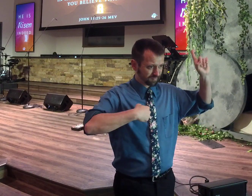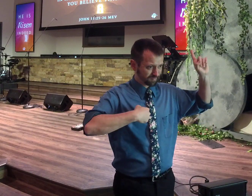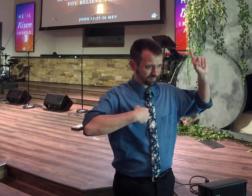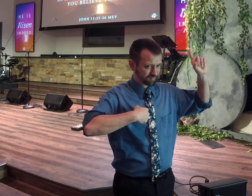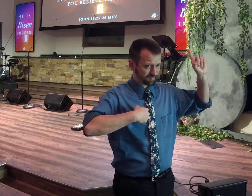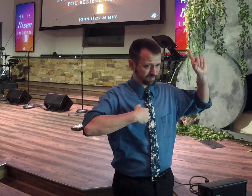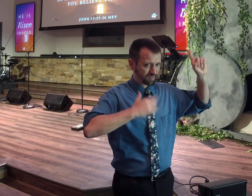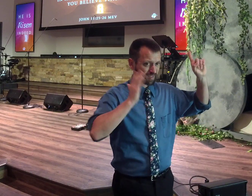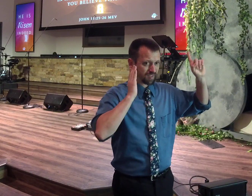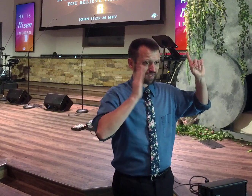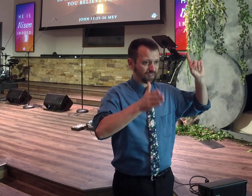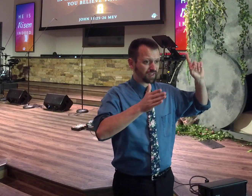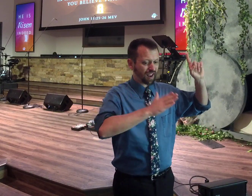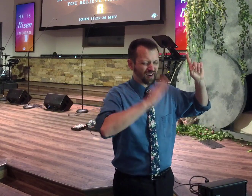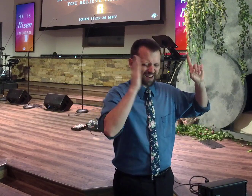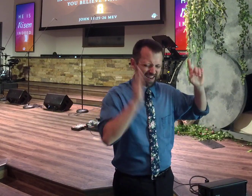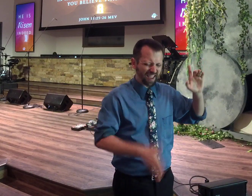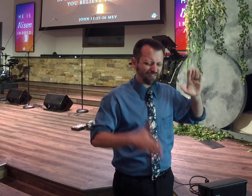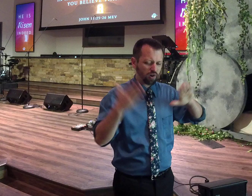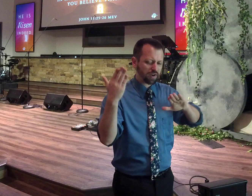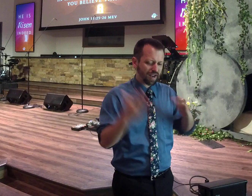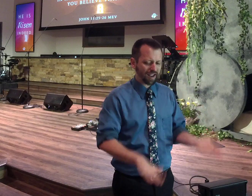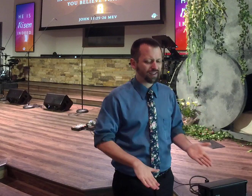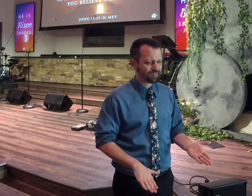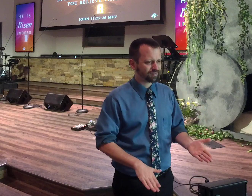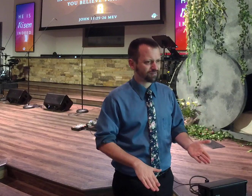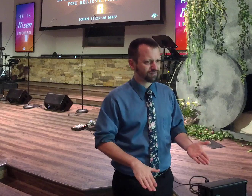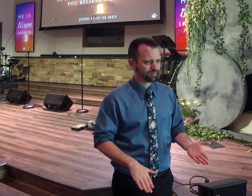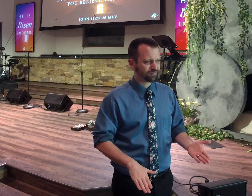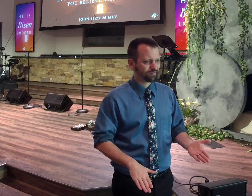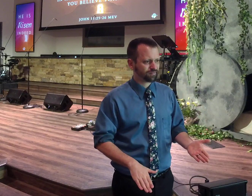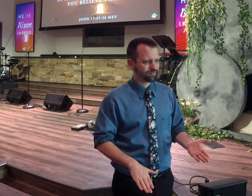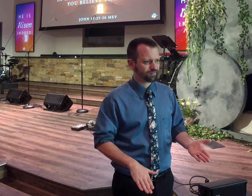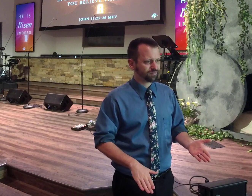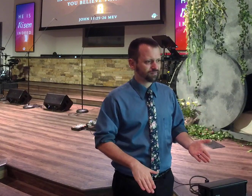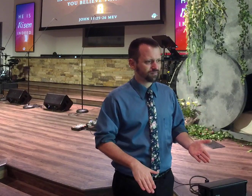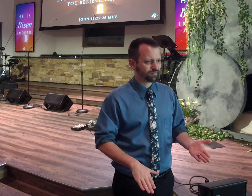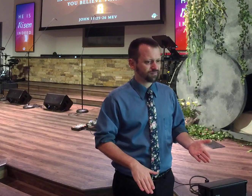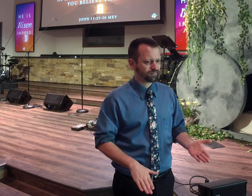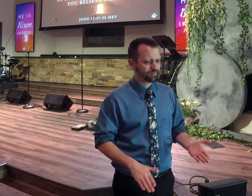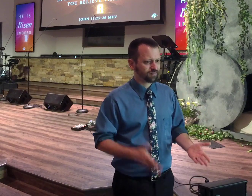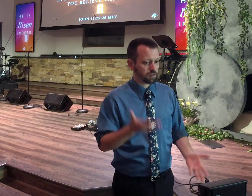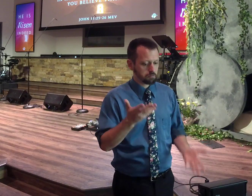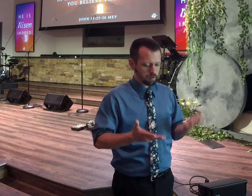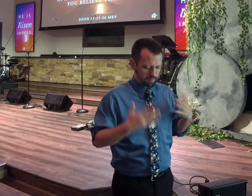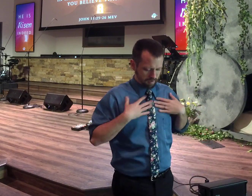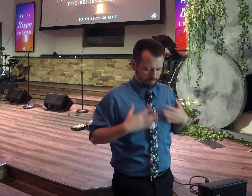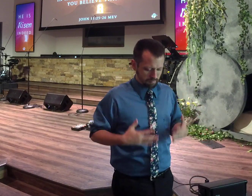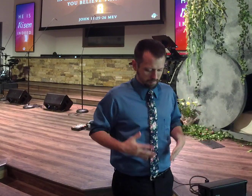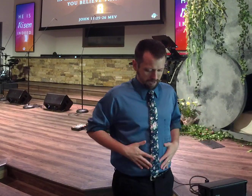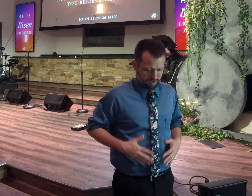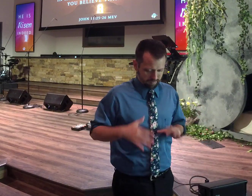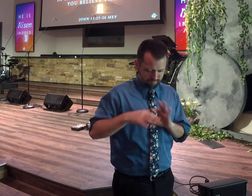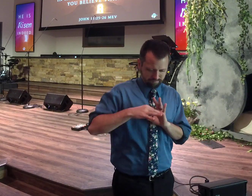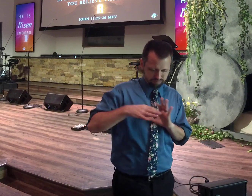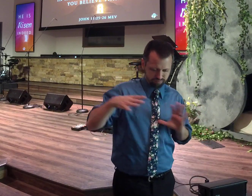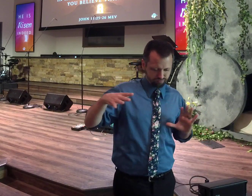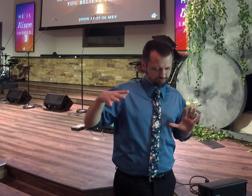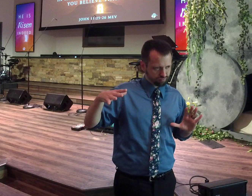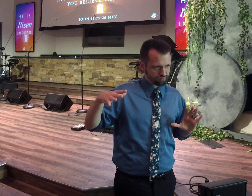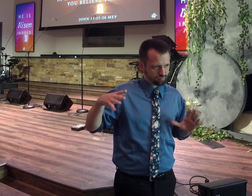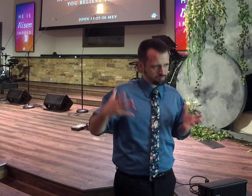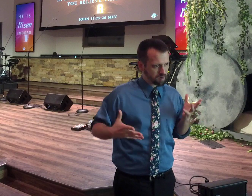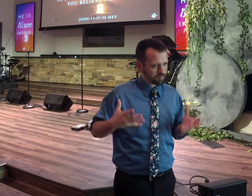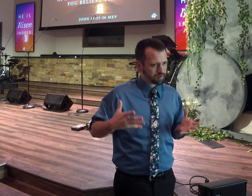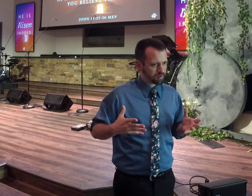shall never die. Never die. Yeah, we might be absent from our body one day, but the Bible says at that